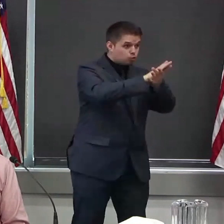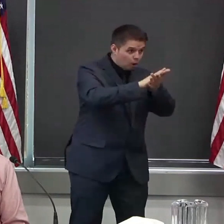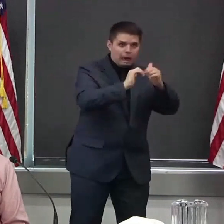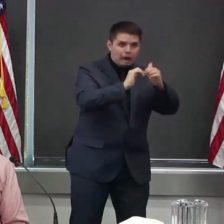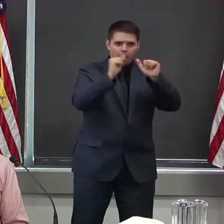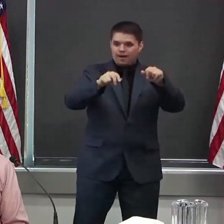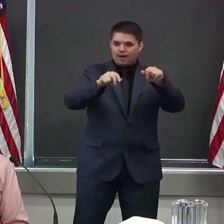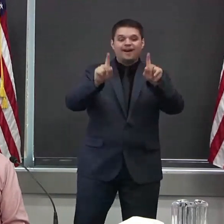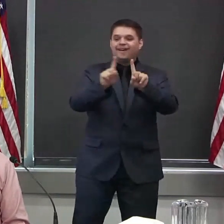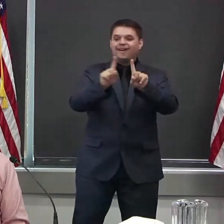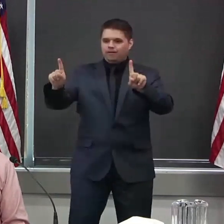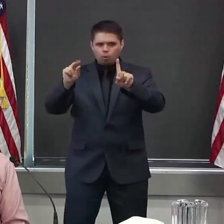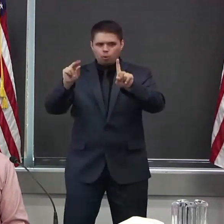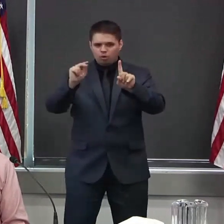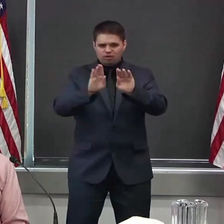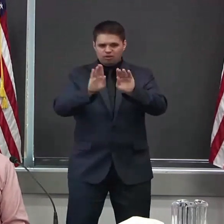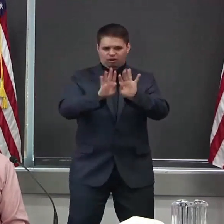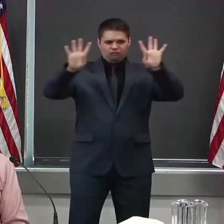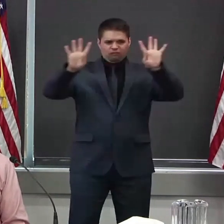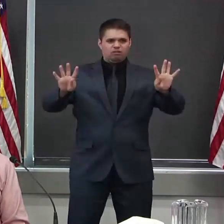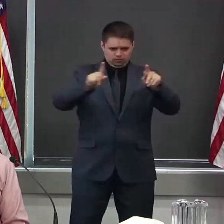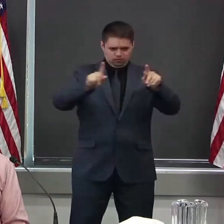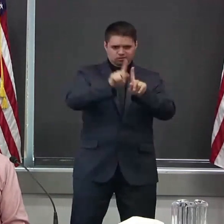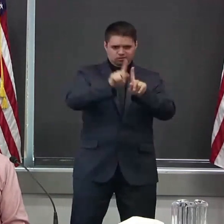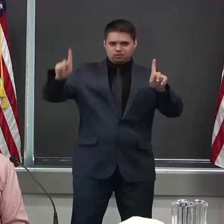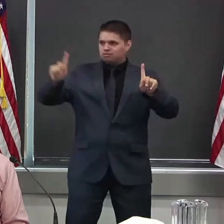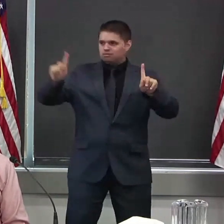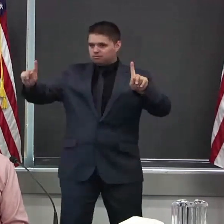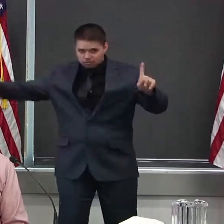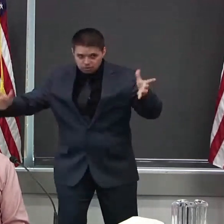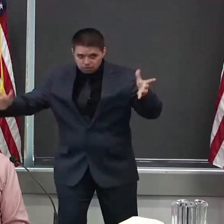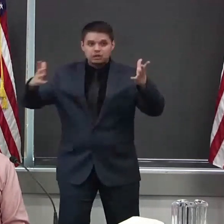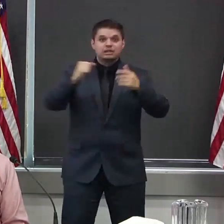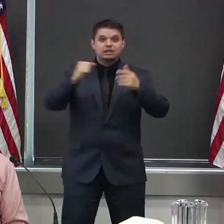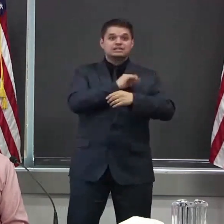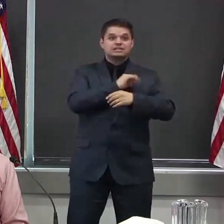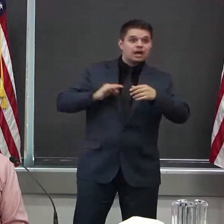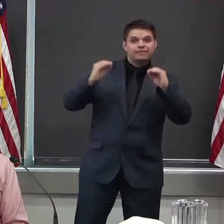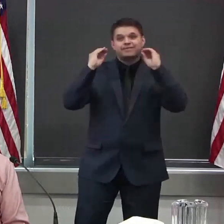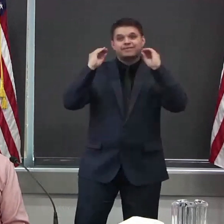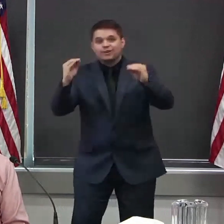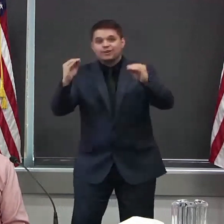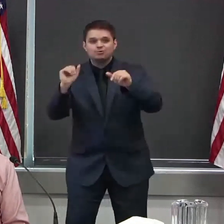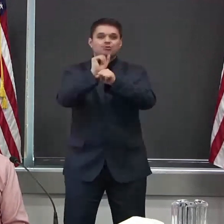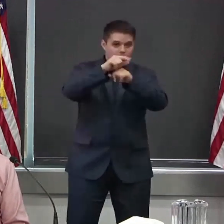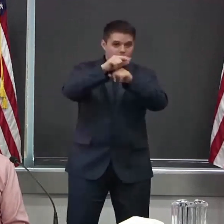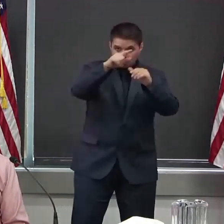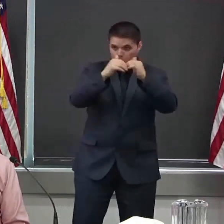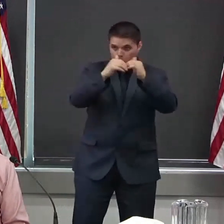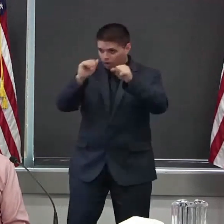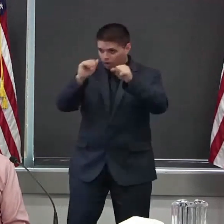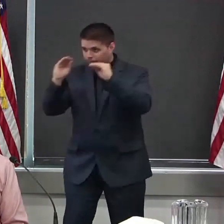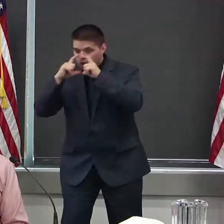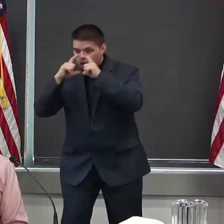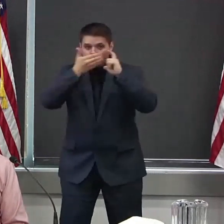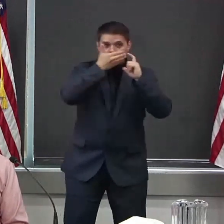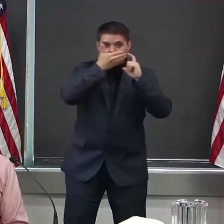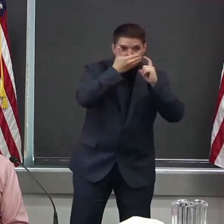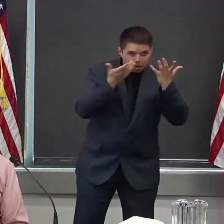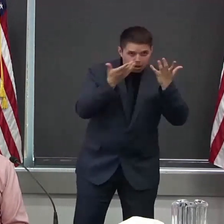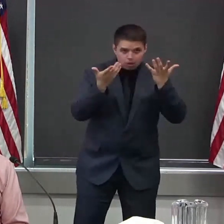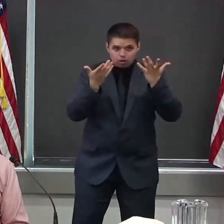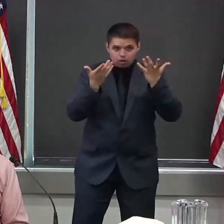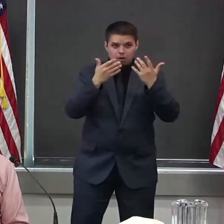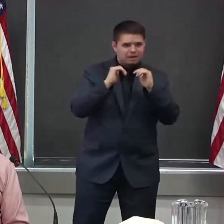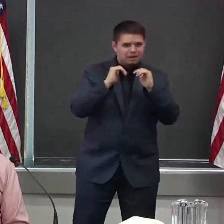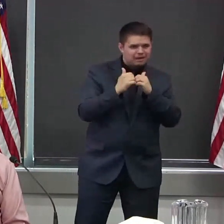and other staff? Use face coverings where appropriate, increase our sanitation by washing those commonly touched